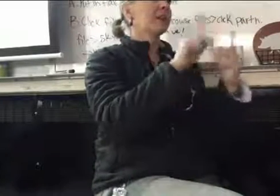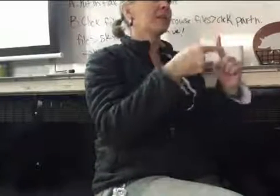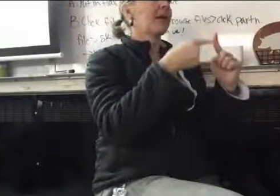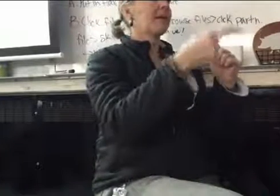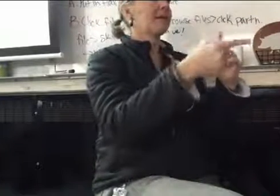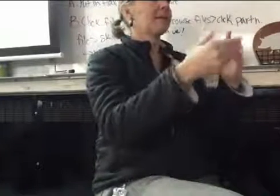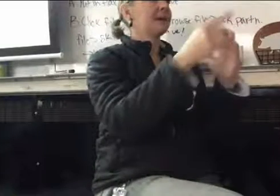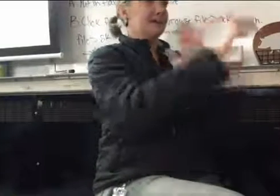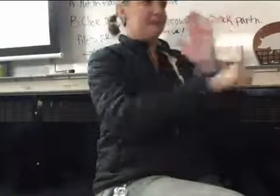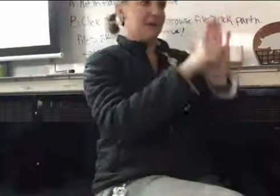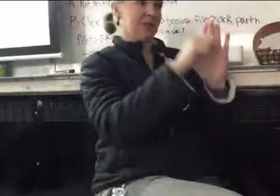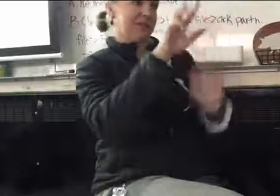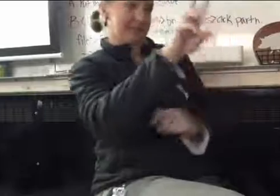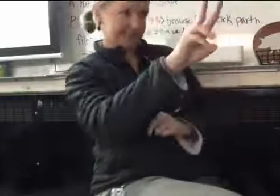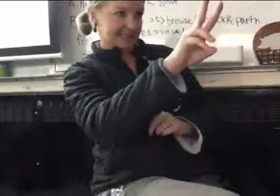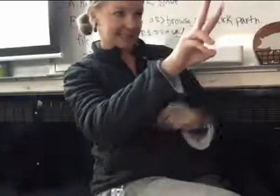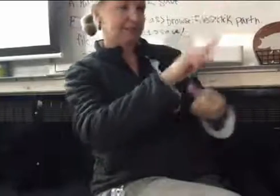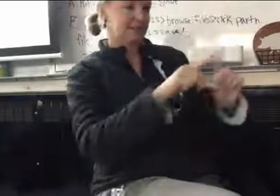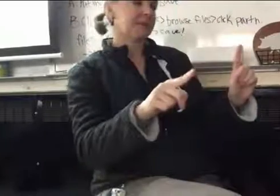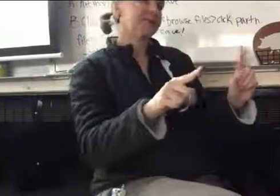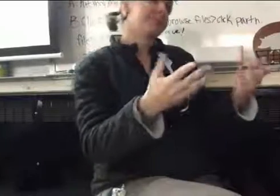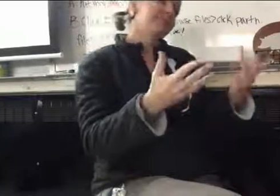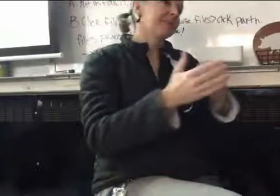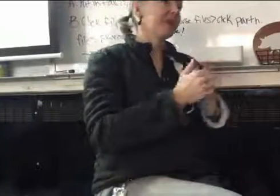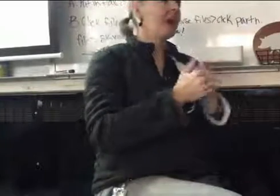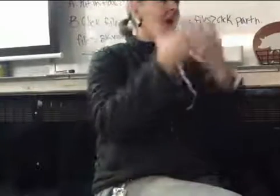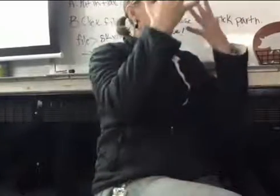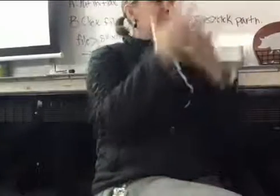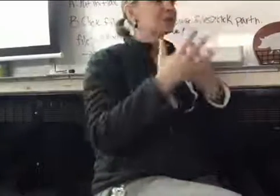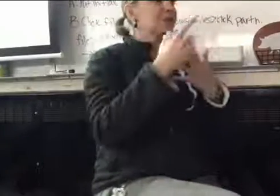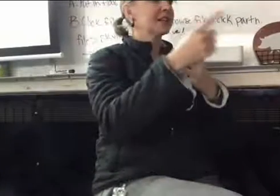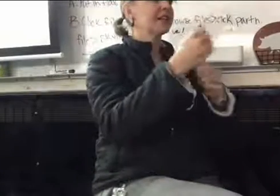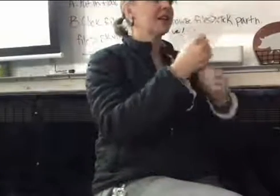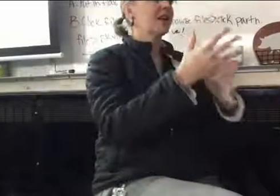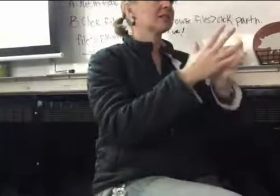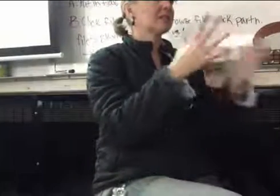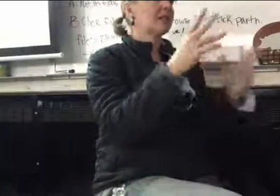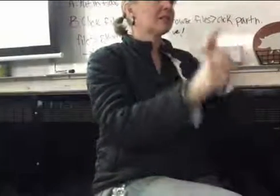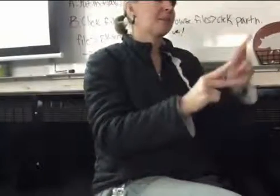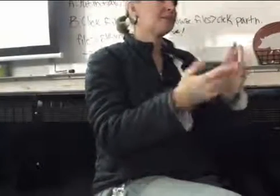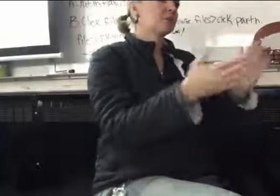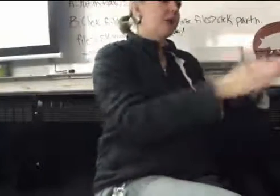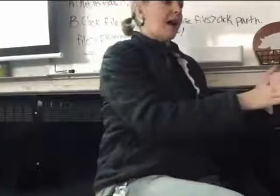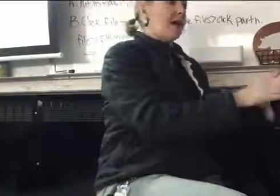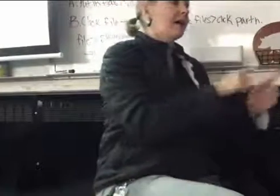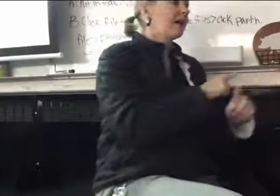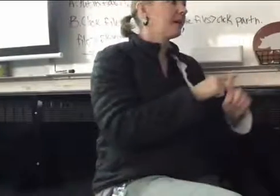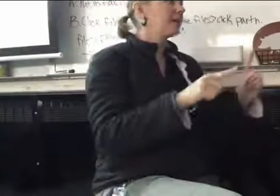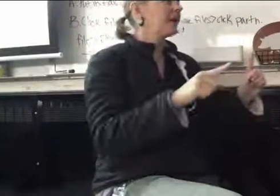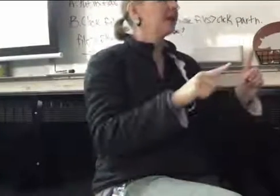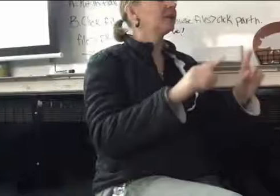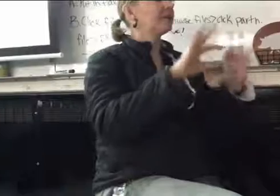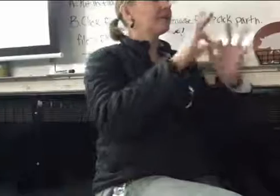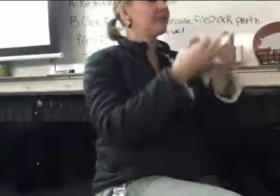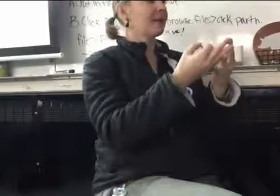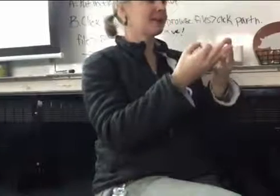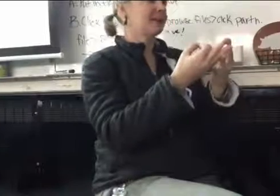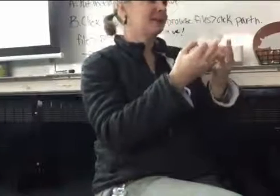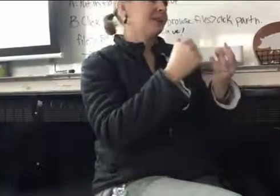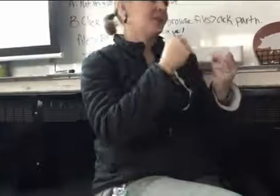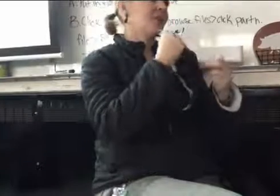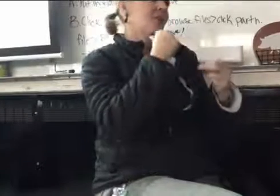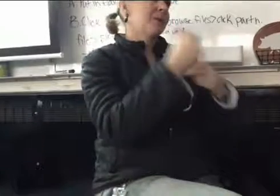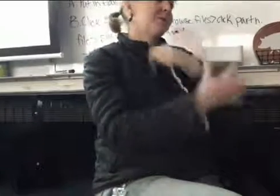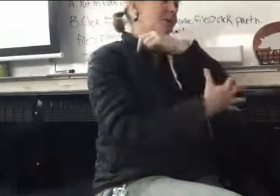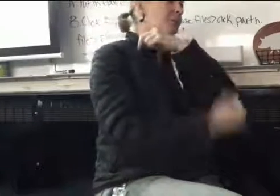period 6. But yeah, unfortunately, they did cause a lot of them to die. But you got your family out of poverty, so that's kind